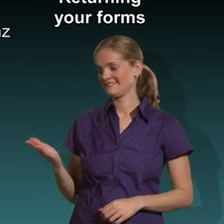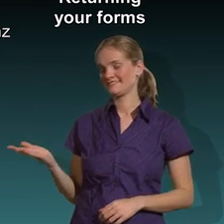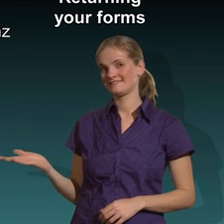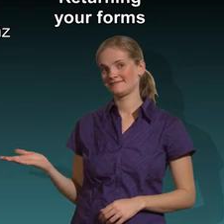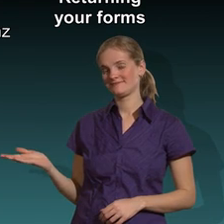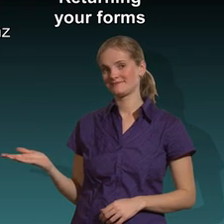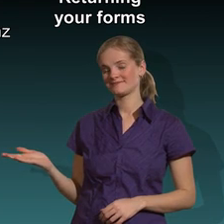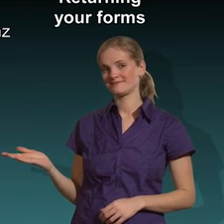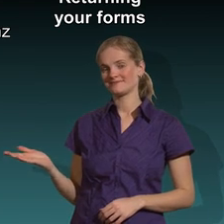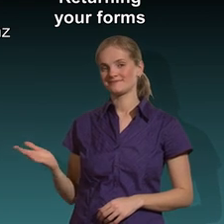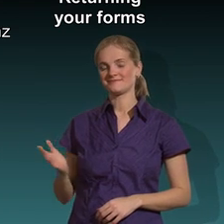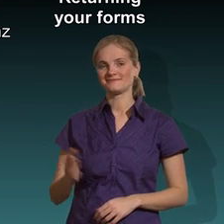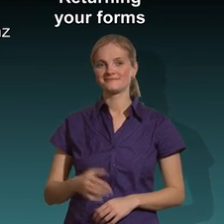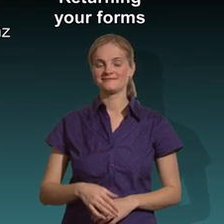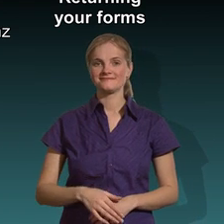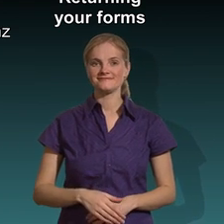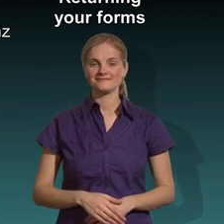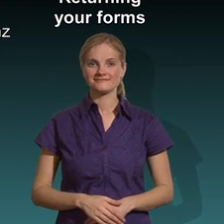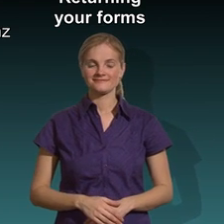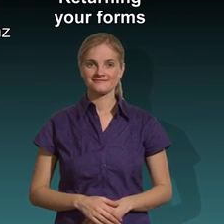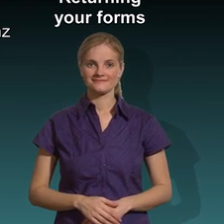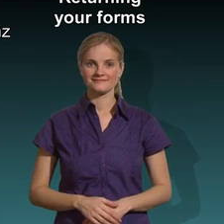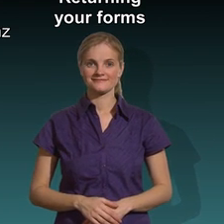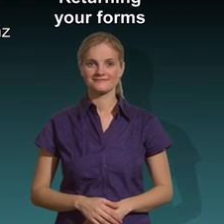or by using the New Zealand Relay Service.